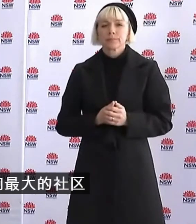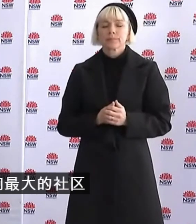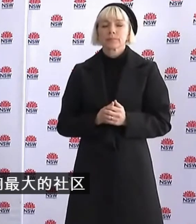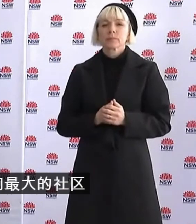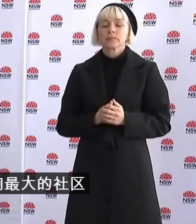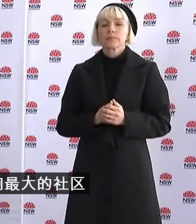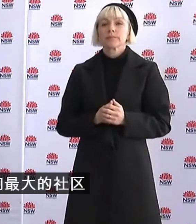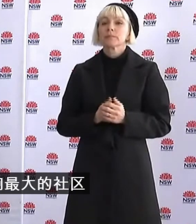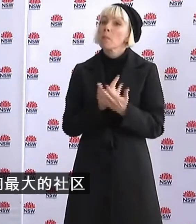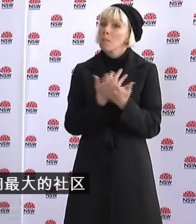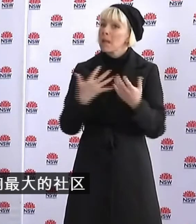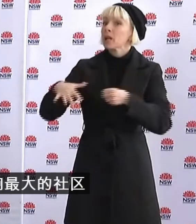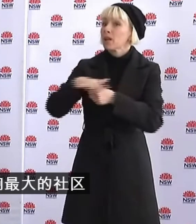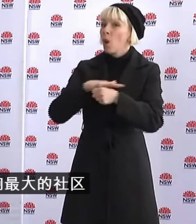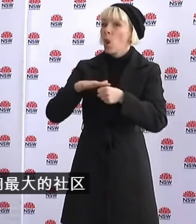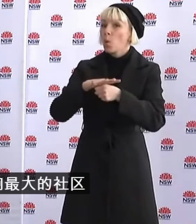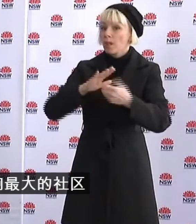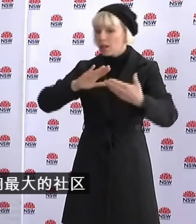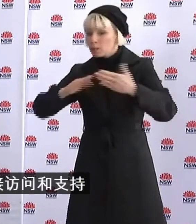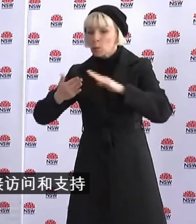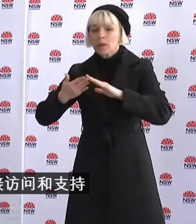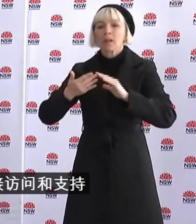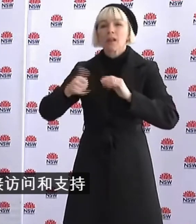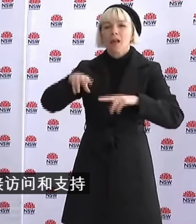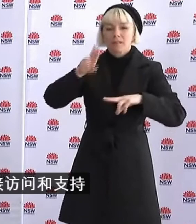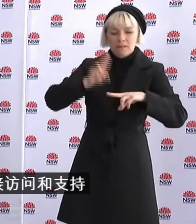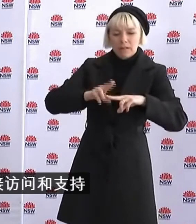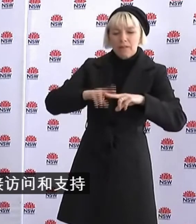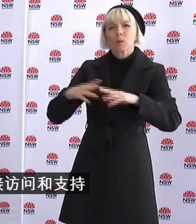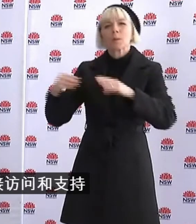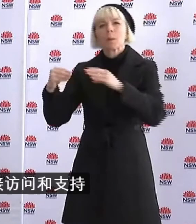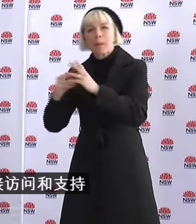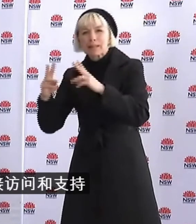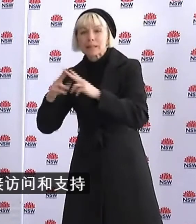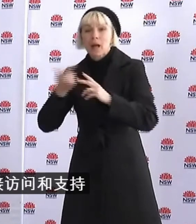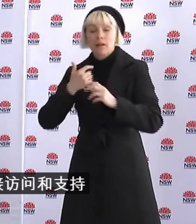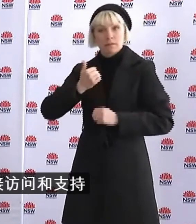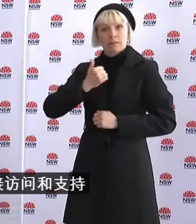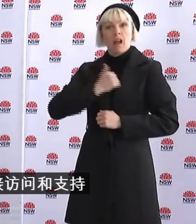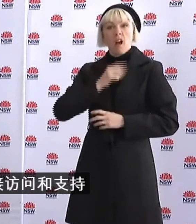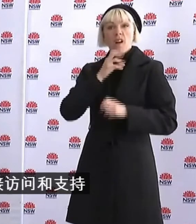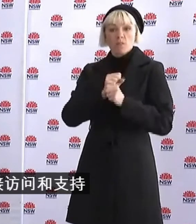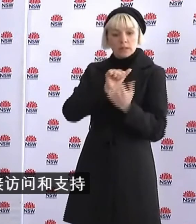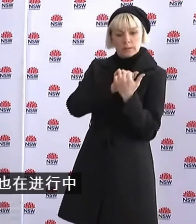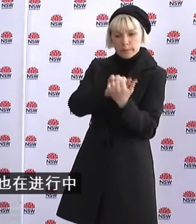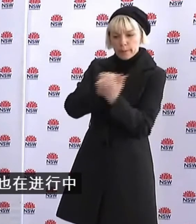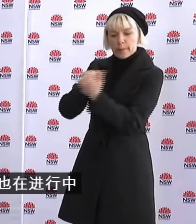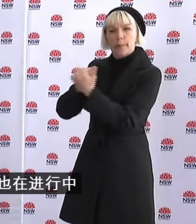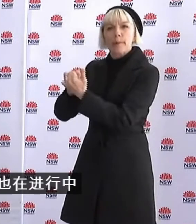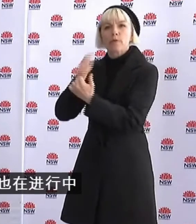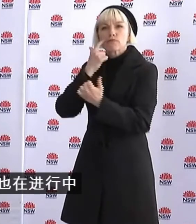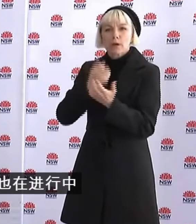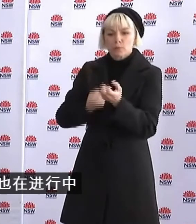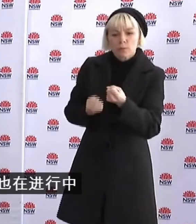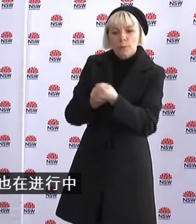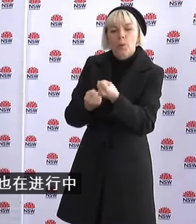in local communities, especially in those communities that have been most impacted, to provide direct access and support at a very grassroots community level, and that work